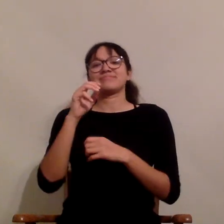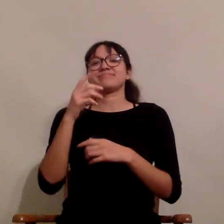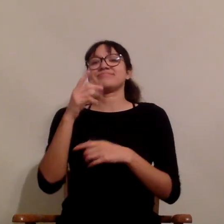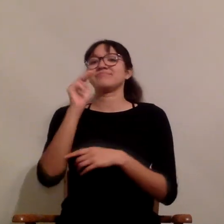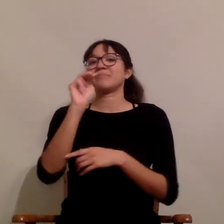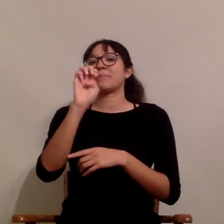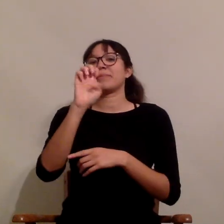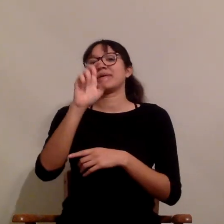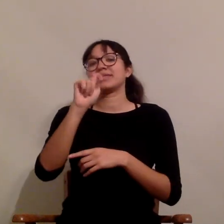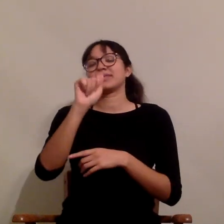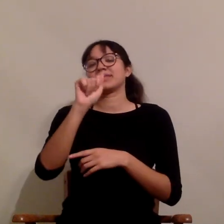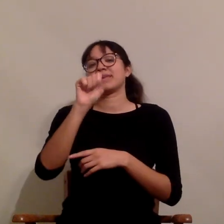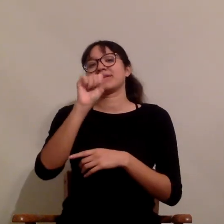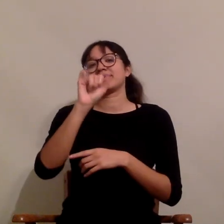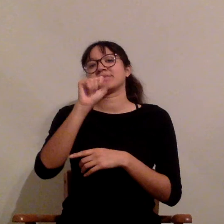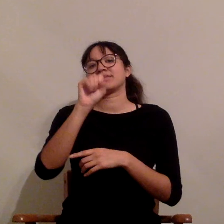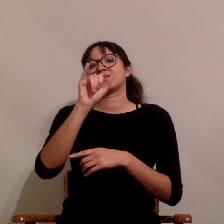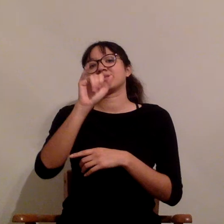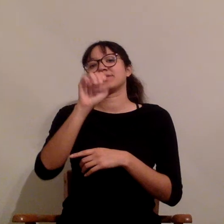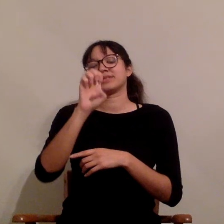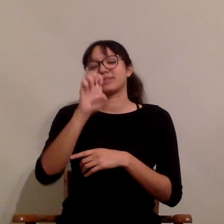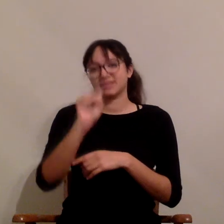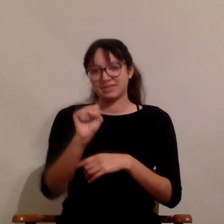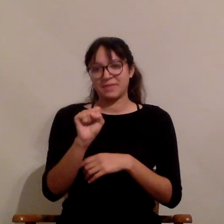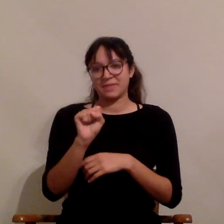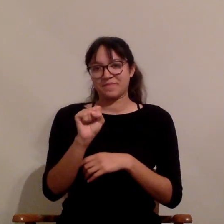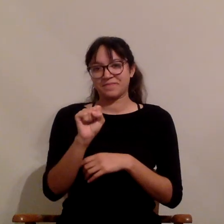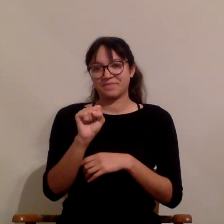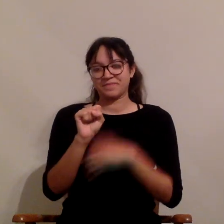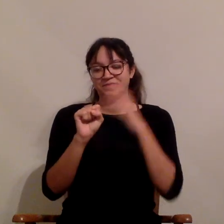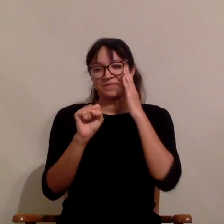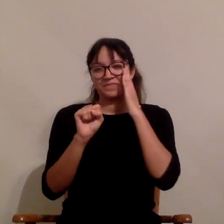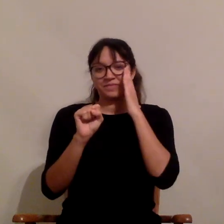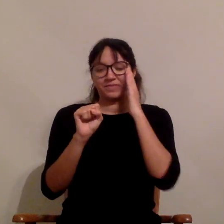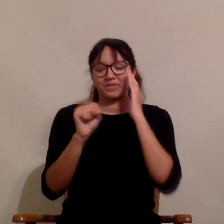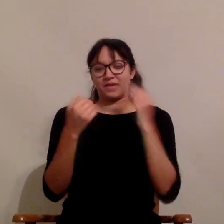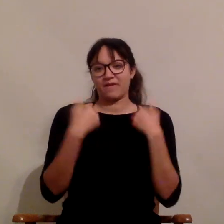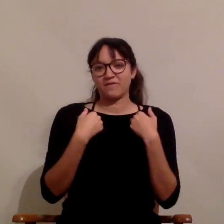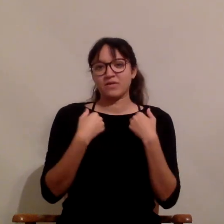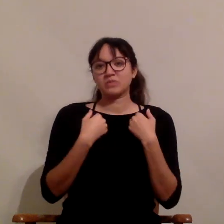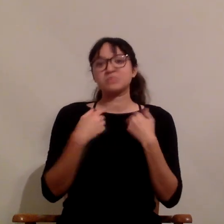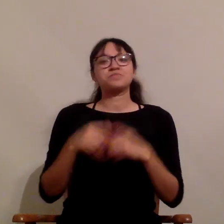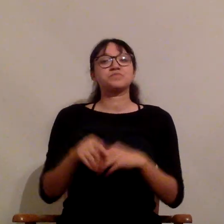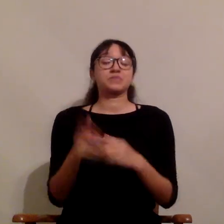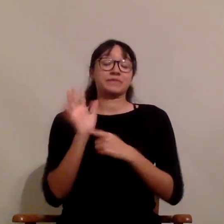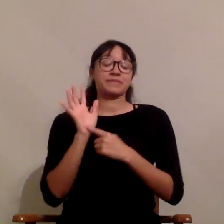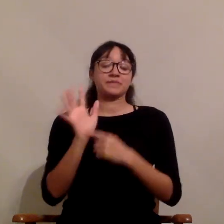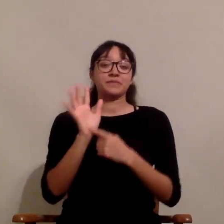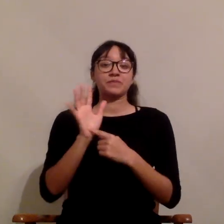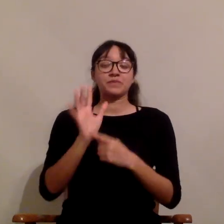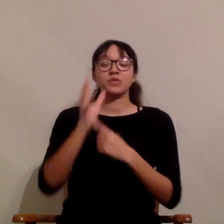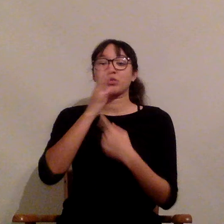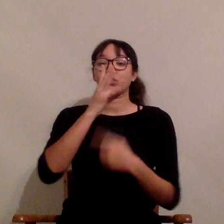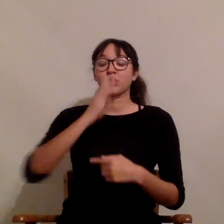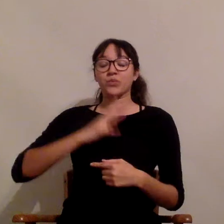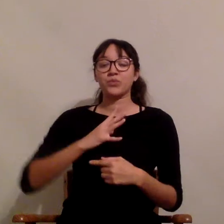the circulatory or the lymphatic system. For instance, a female patient with breast cancer doesn't